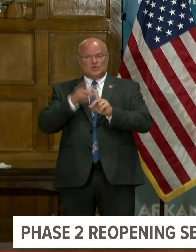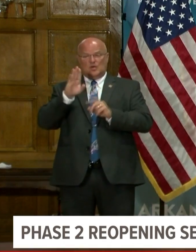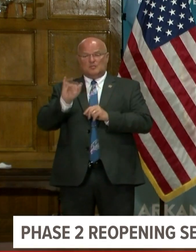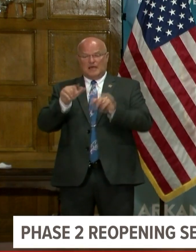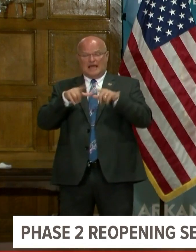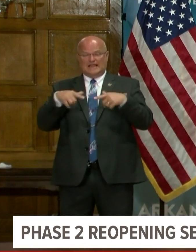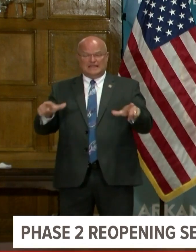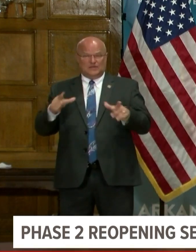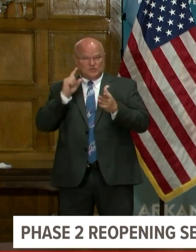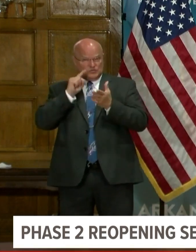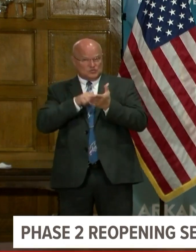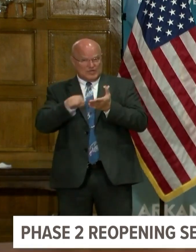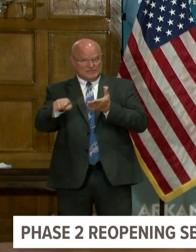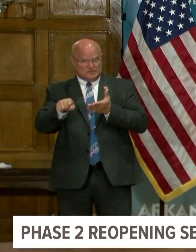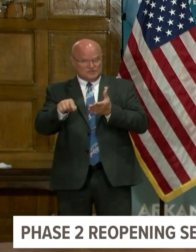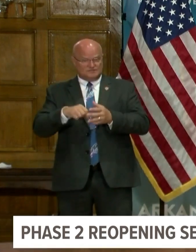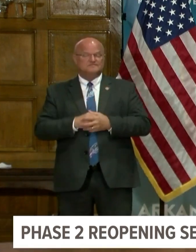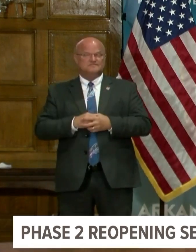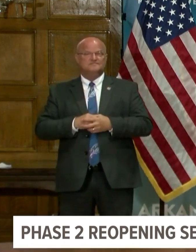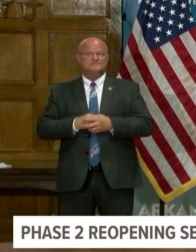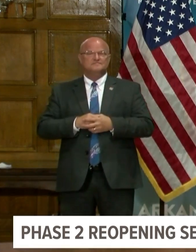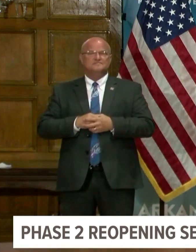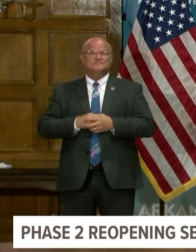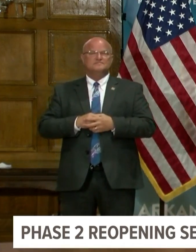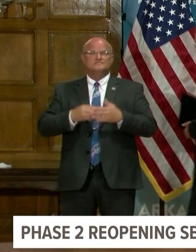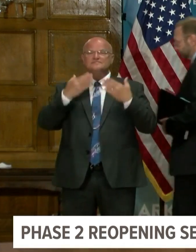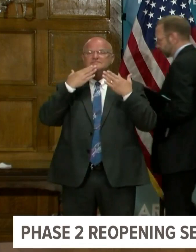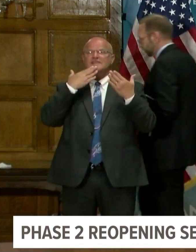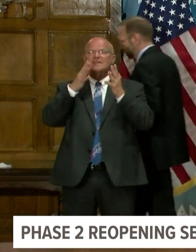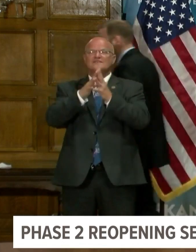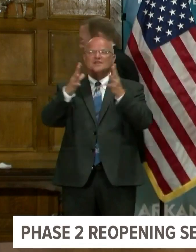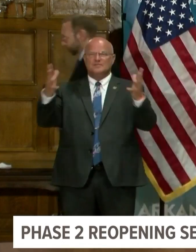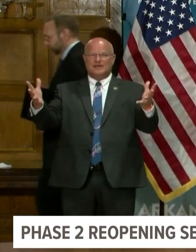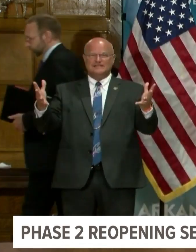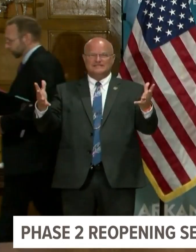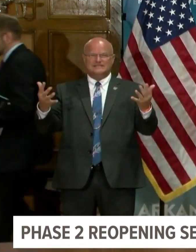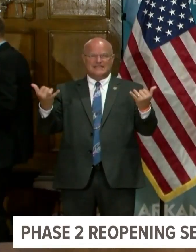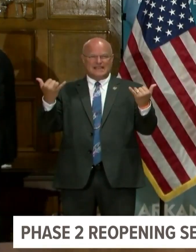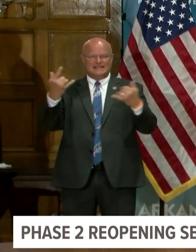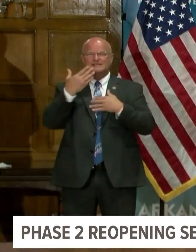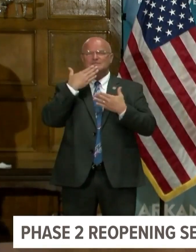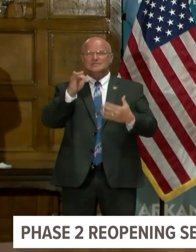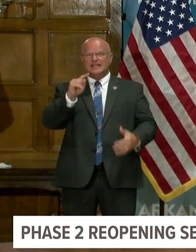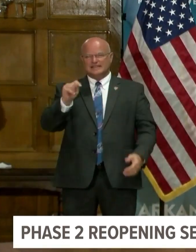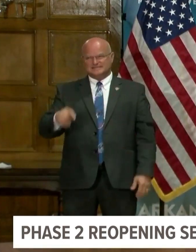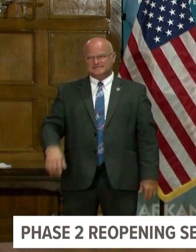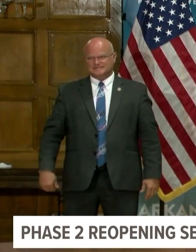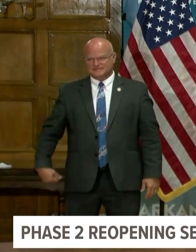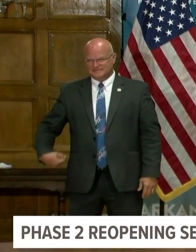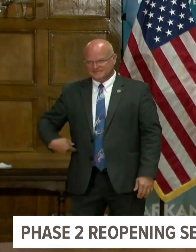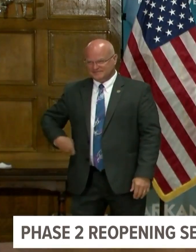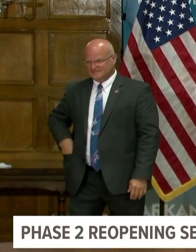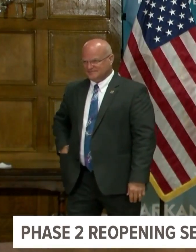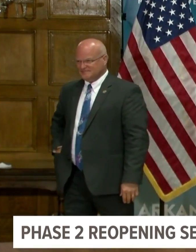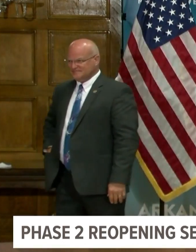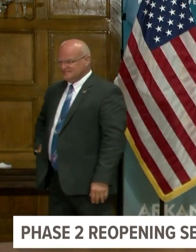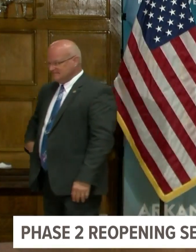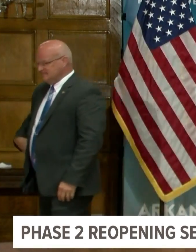bilingual contact tracers. Thank you very much today. Appreciate it.